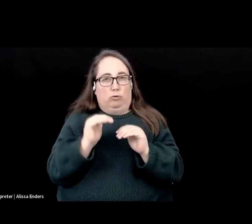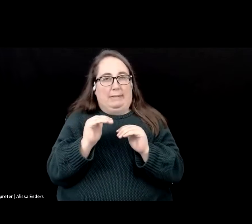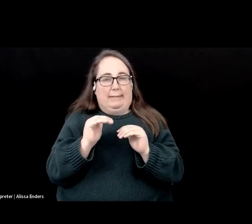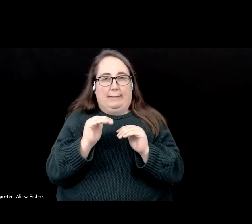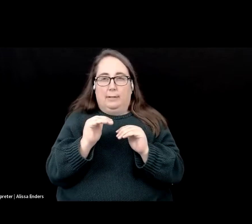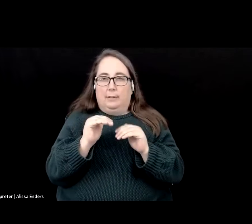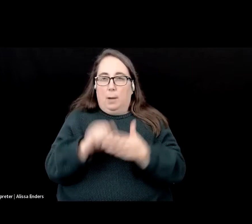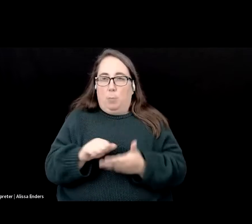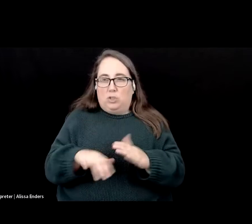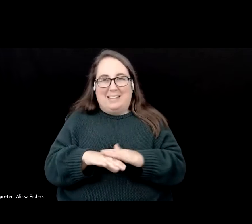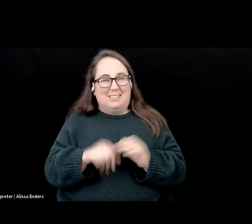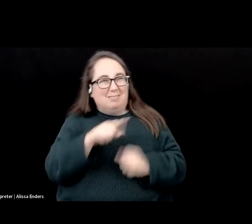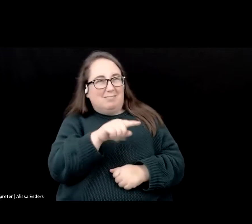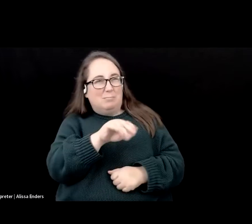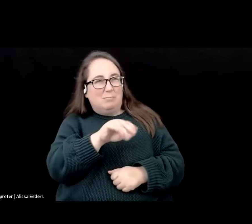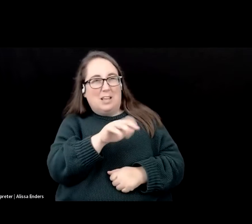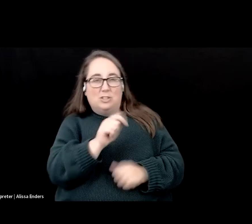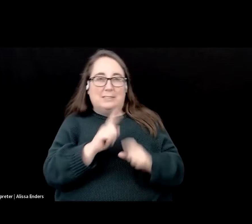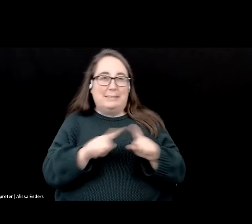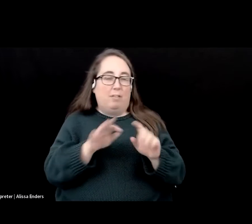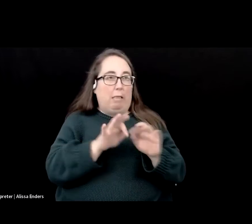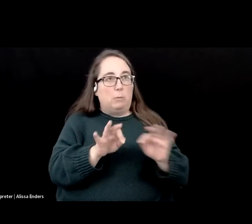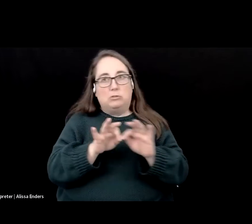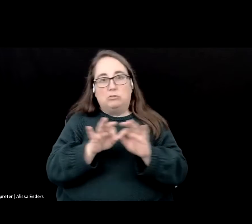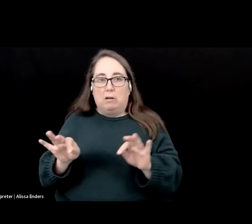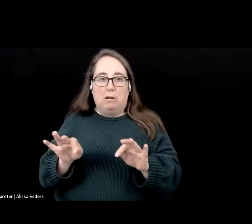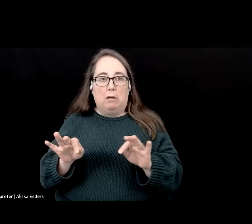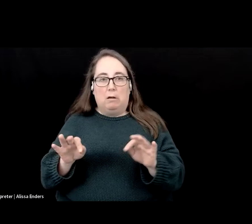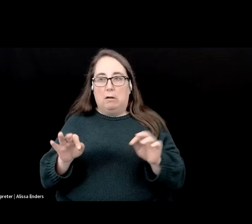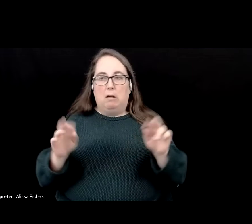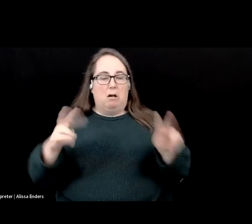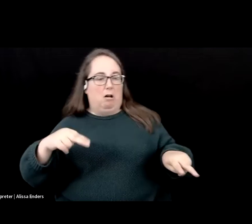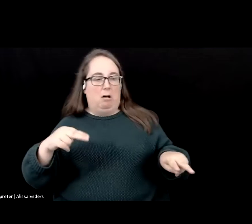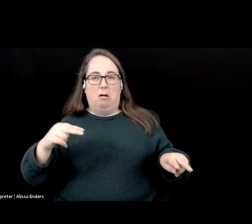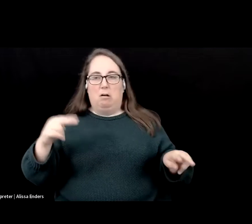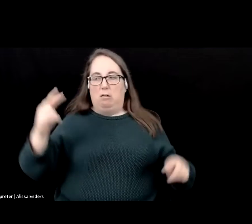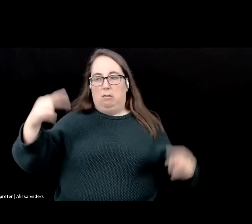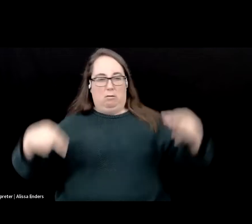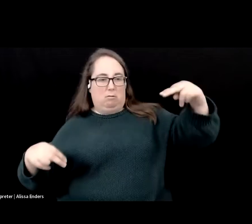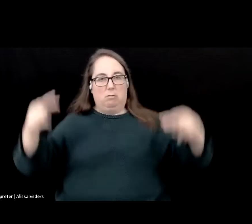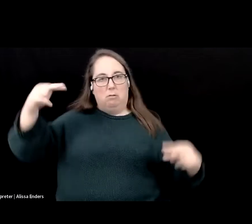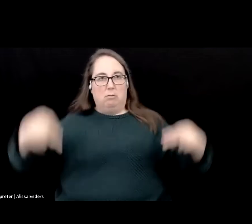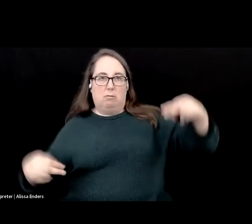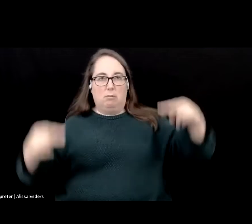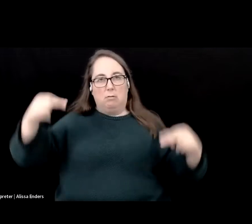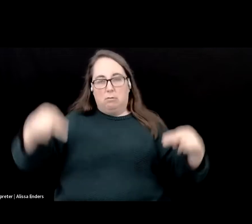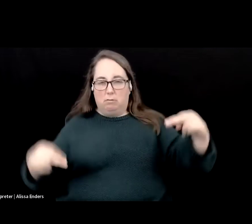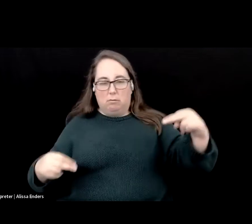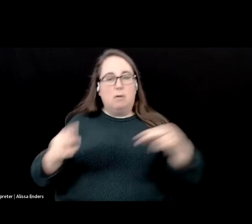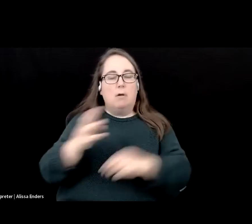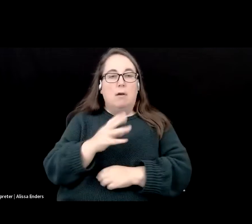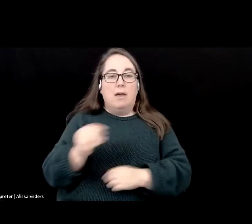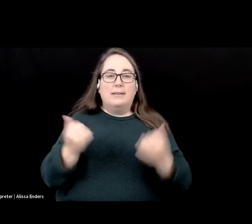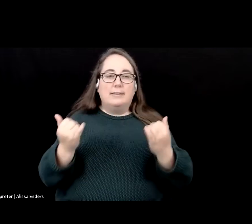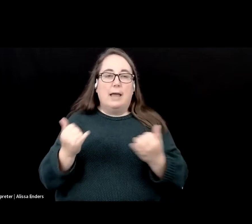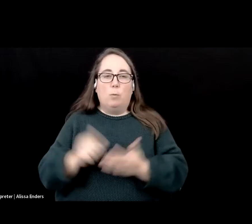misogynists, right? There's different kinds of language, but it's all like, I have a moral high ground, that person is evil. And now that